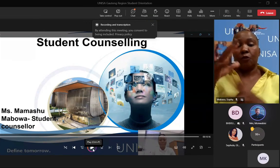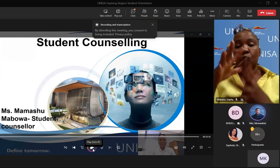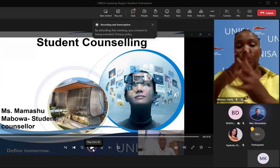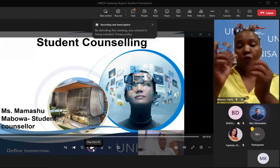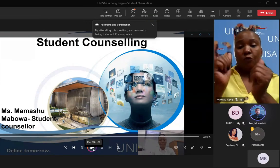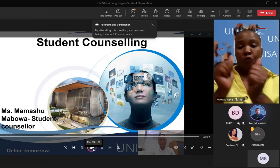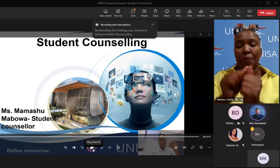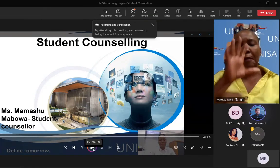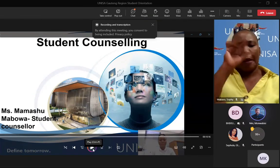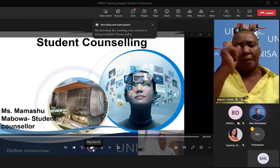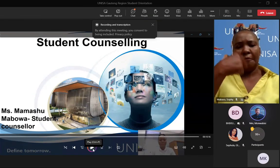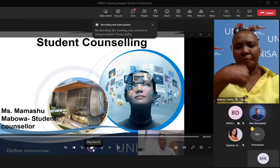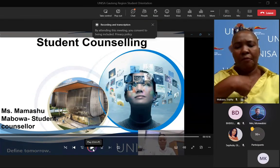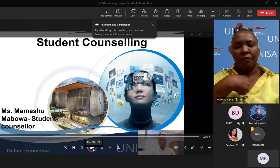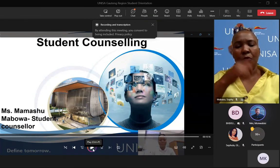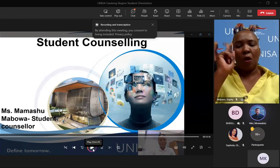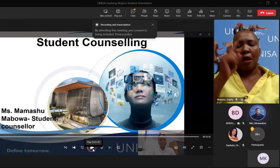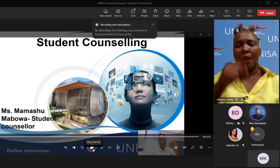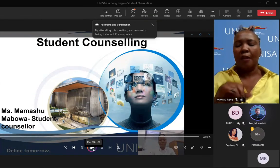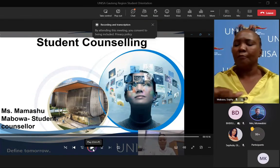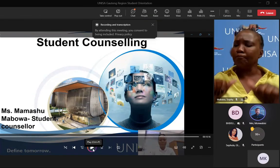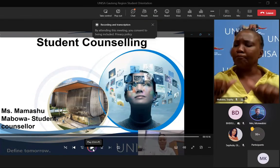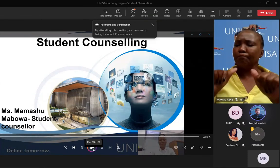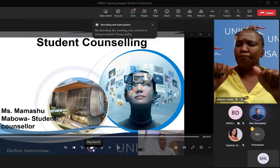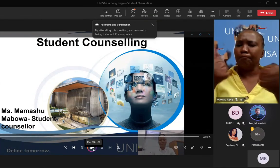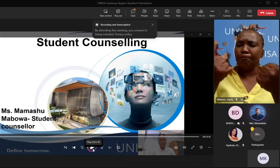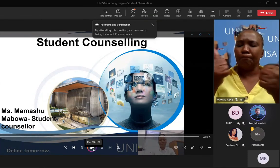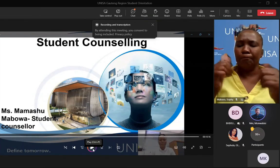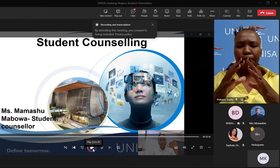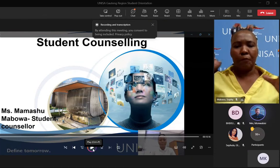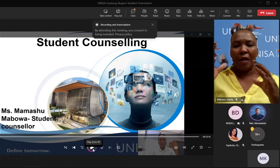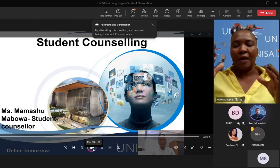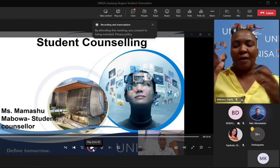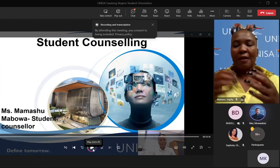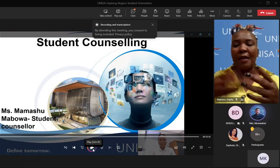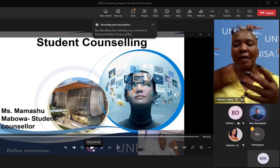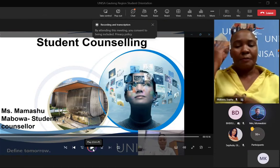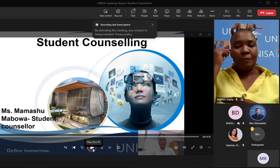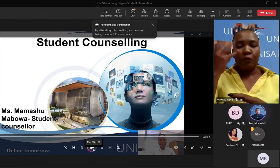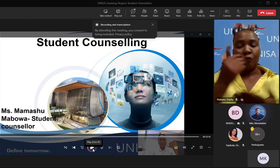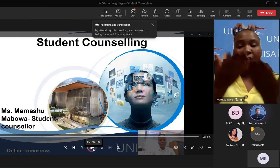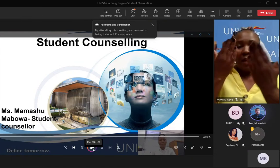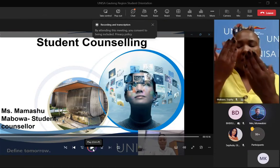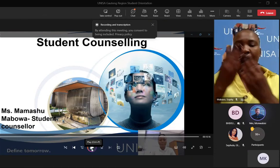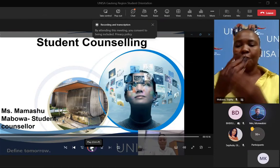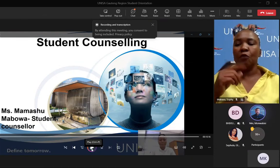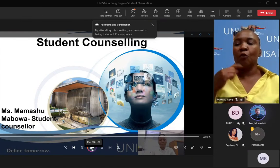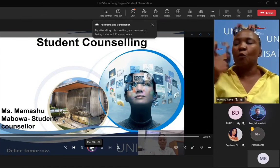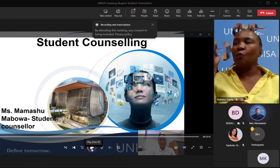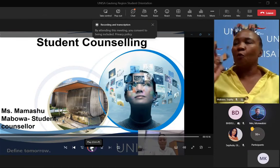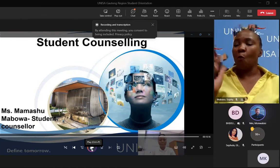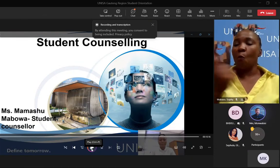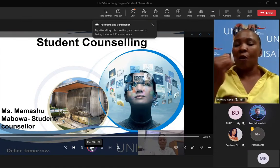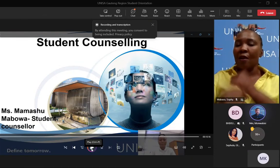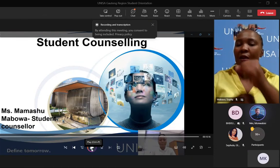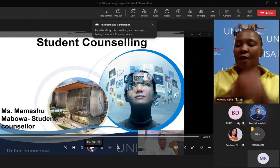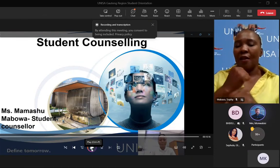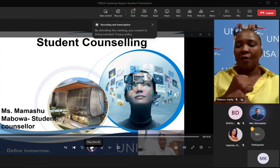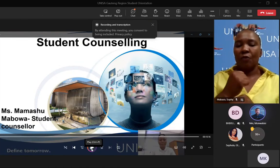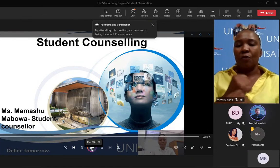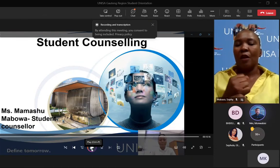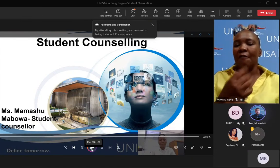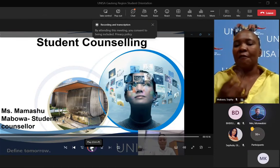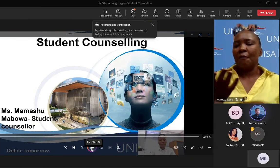you me you'll have a great study experience for the whole year because we have a lot that we still need to feed